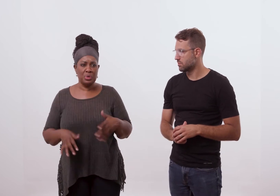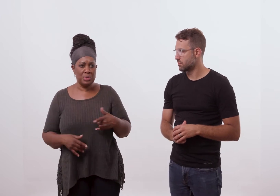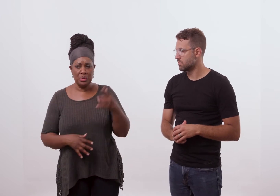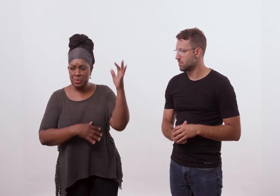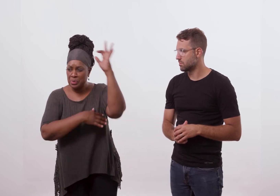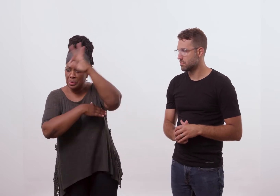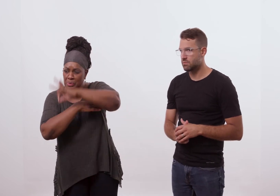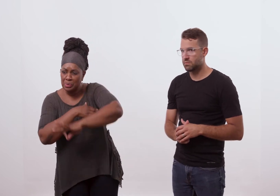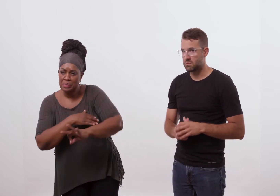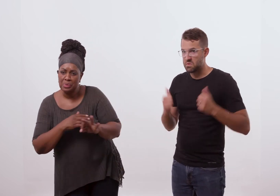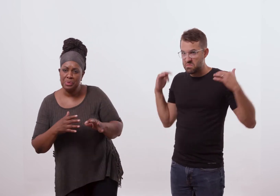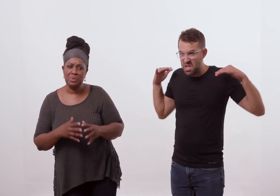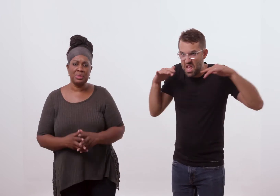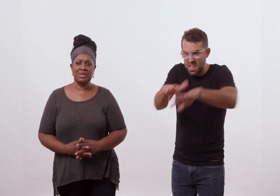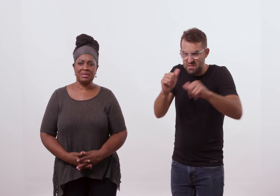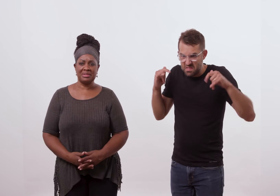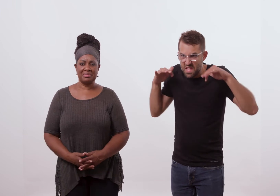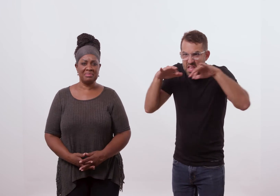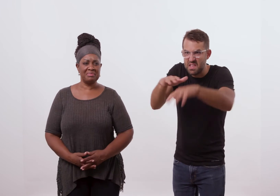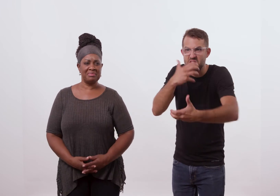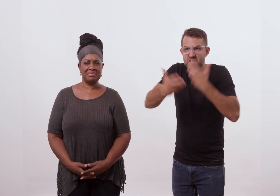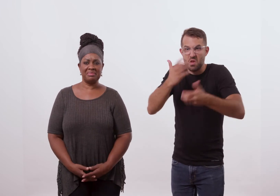Stampede! Stampede!